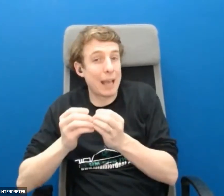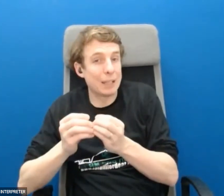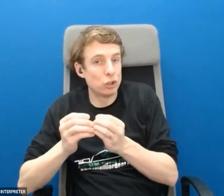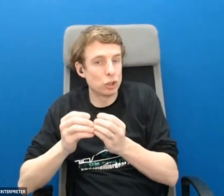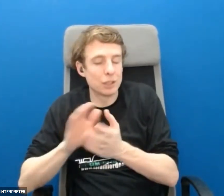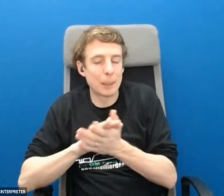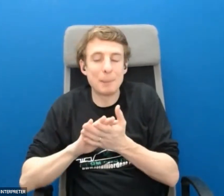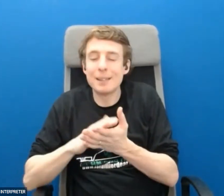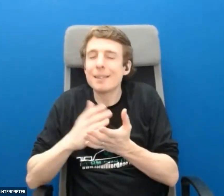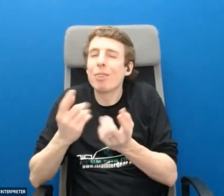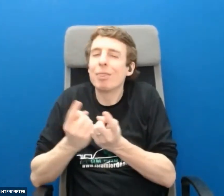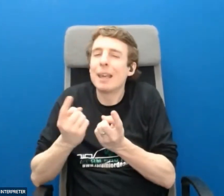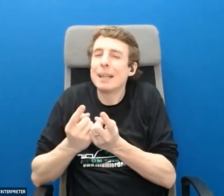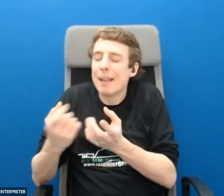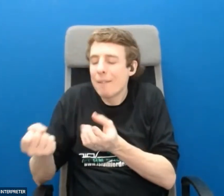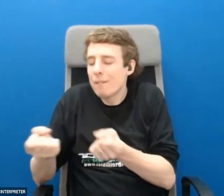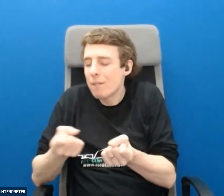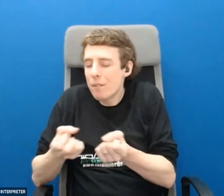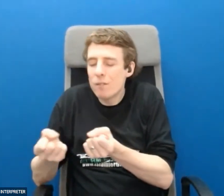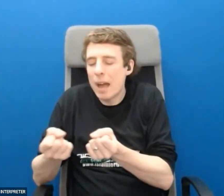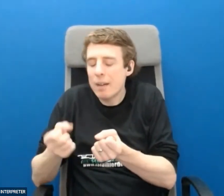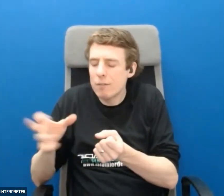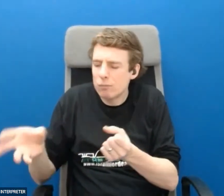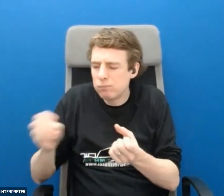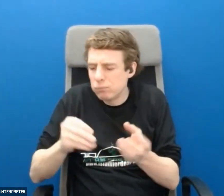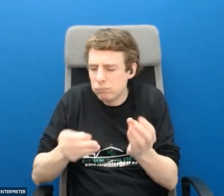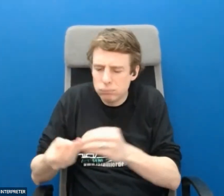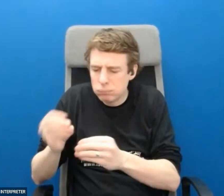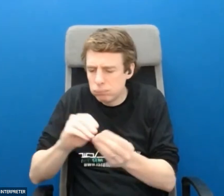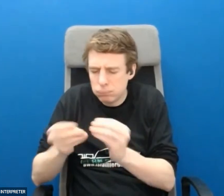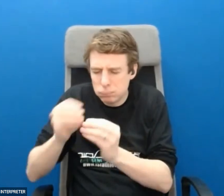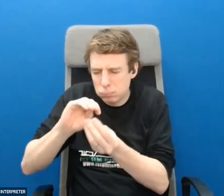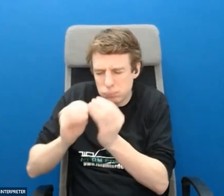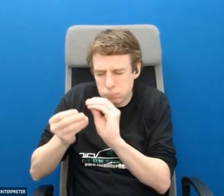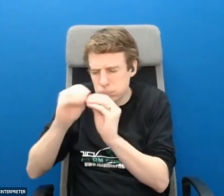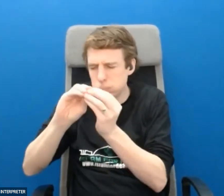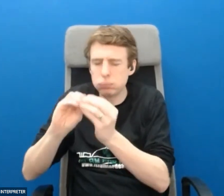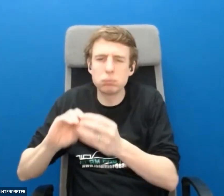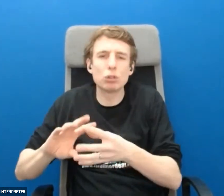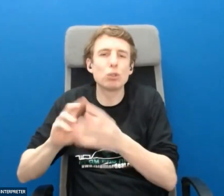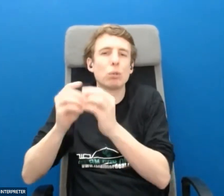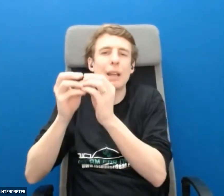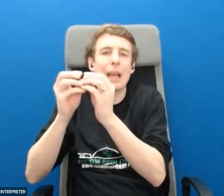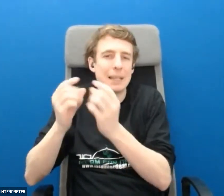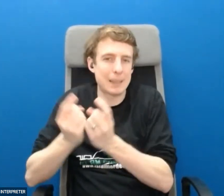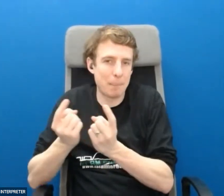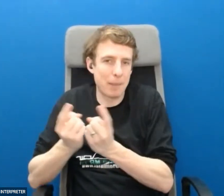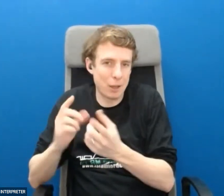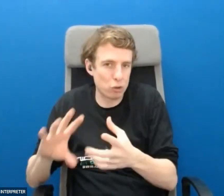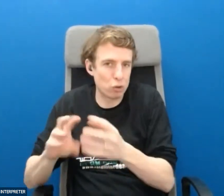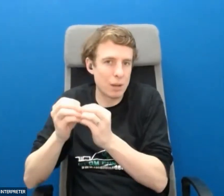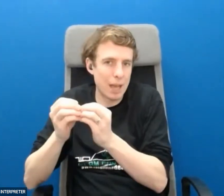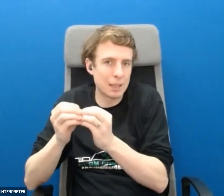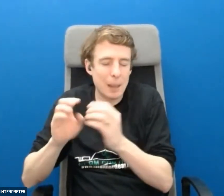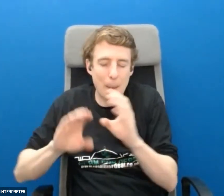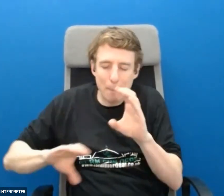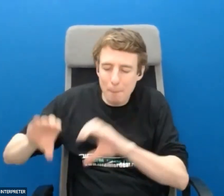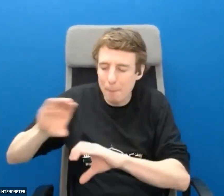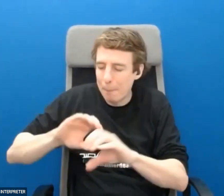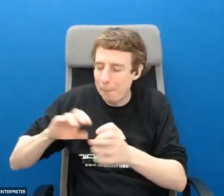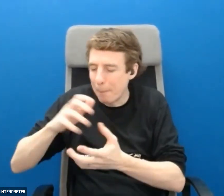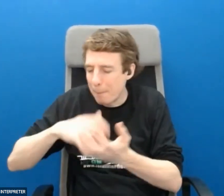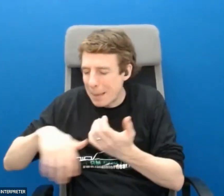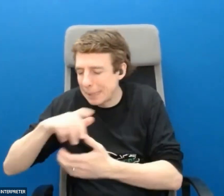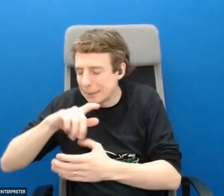it can be named as creation in terms of almost like a concoction or mixing of things.